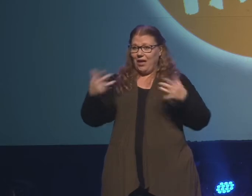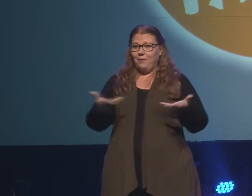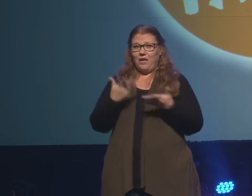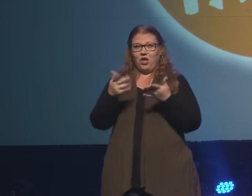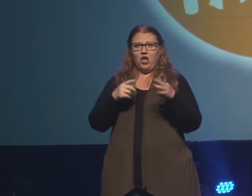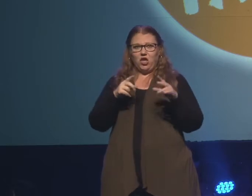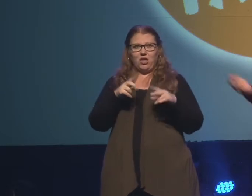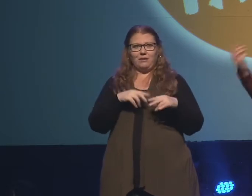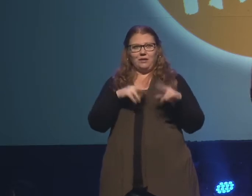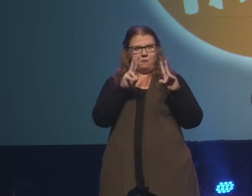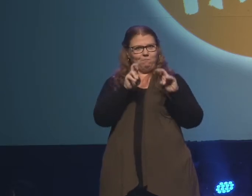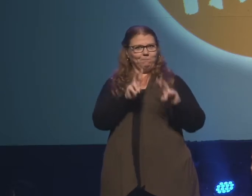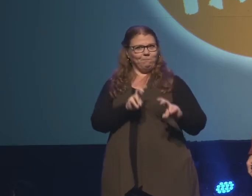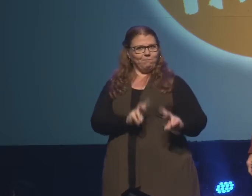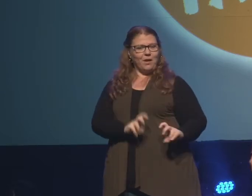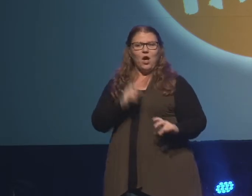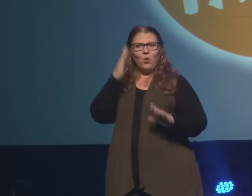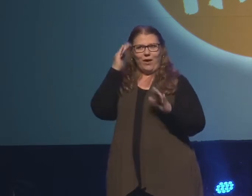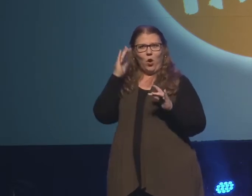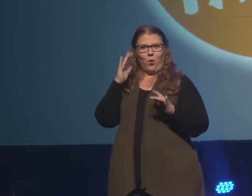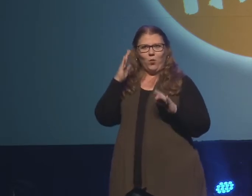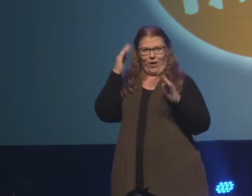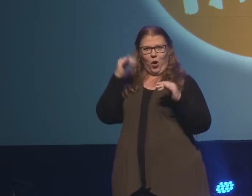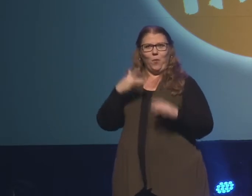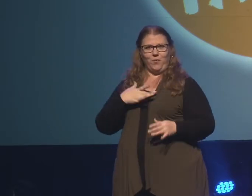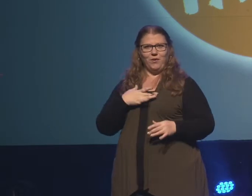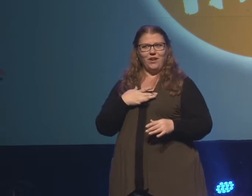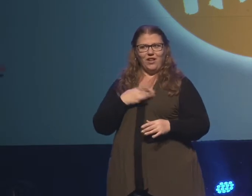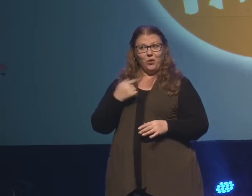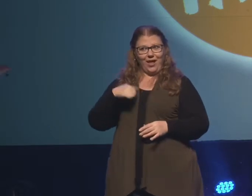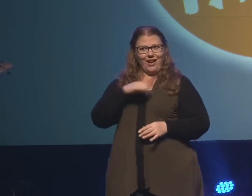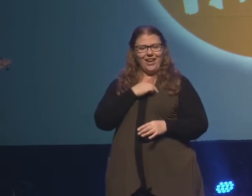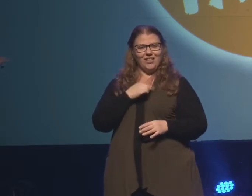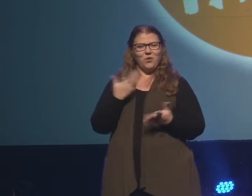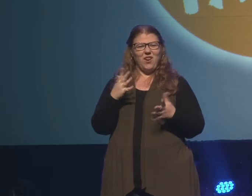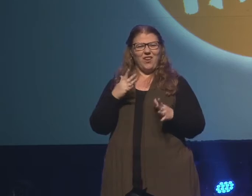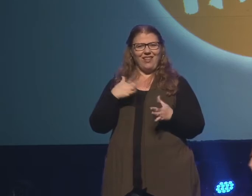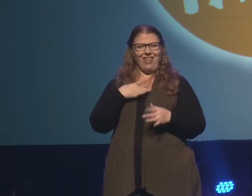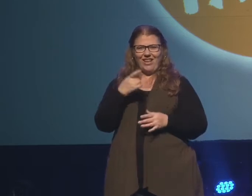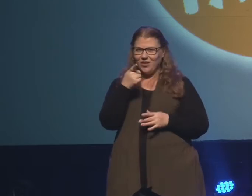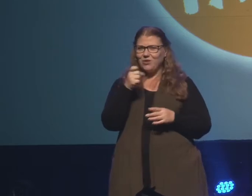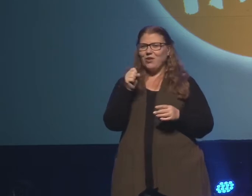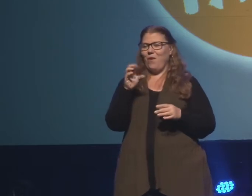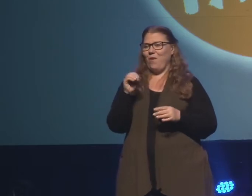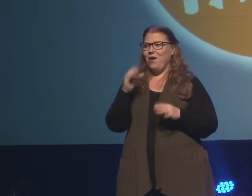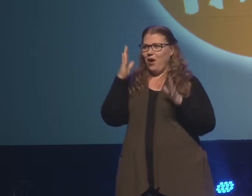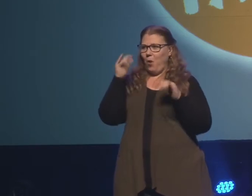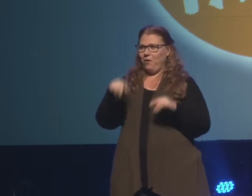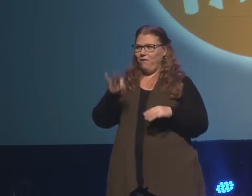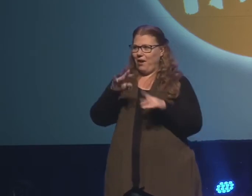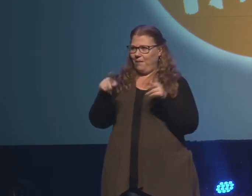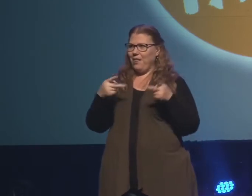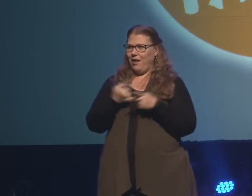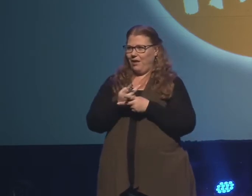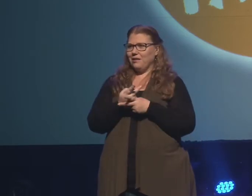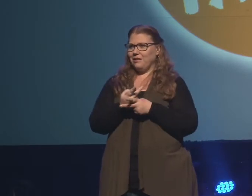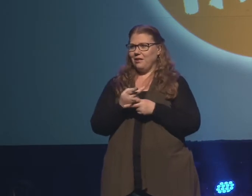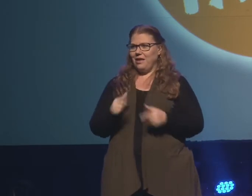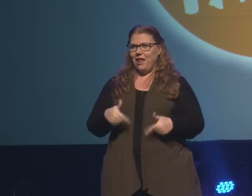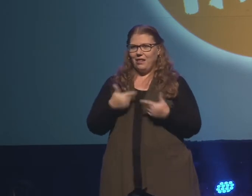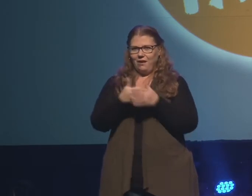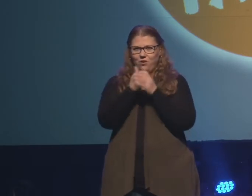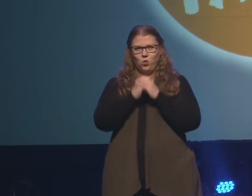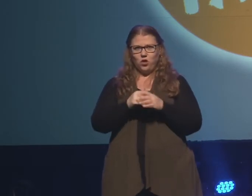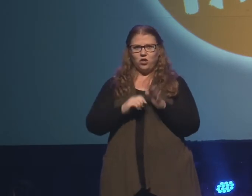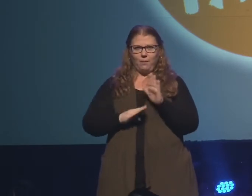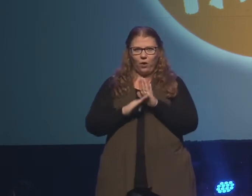out. We hope you'll like us. We already like you. So we hope that you'll find a place to live and worship